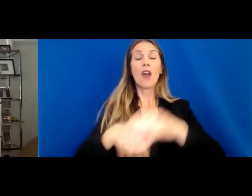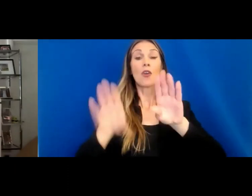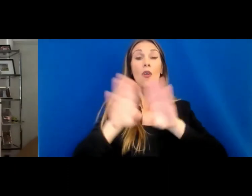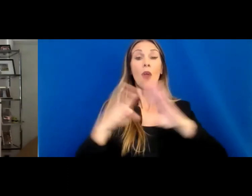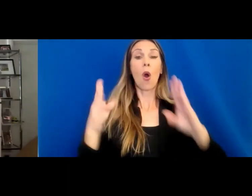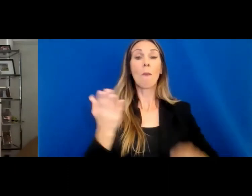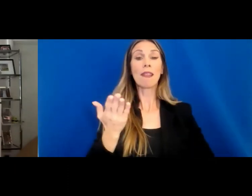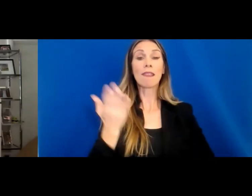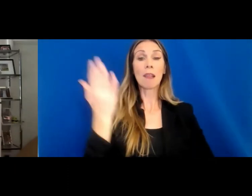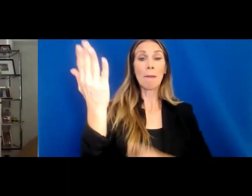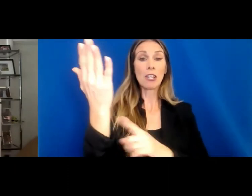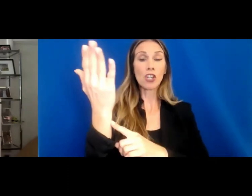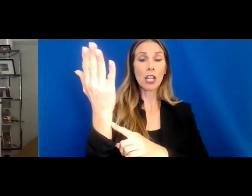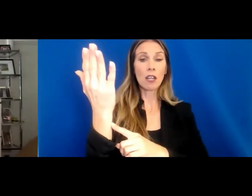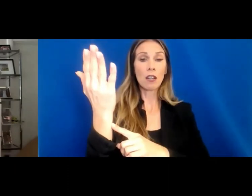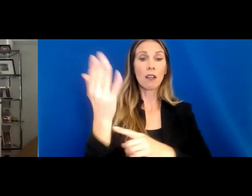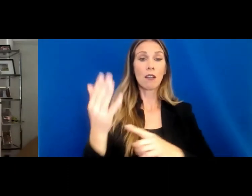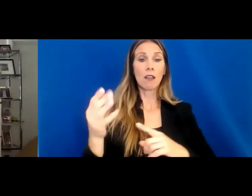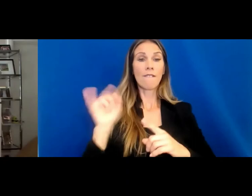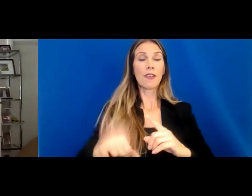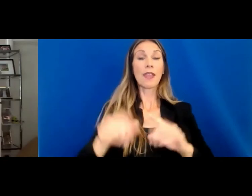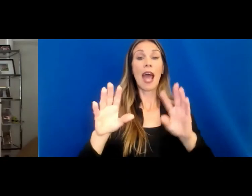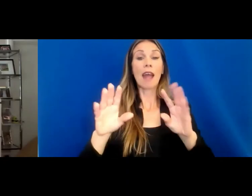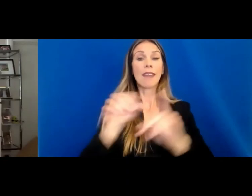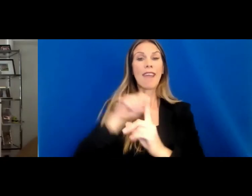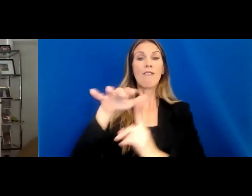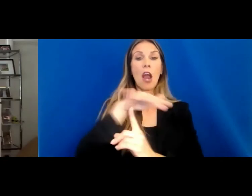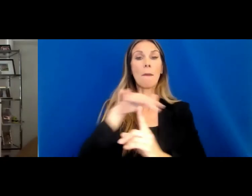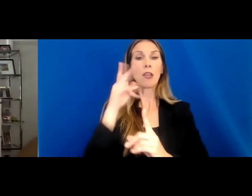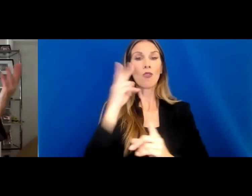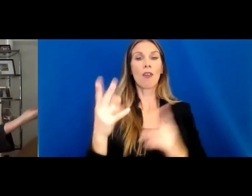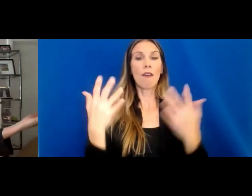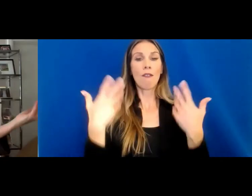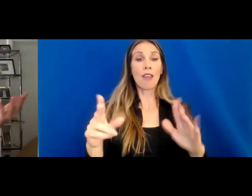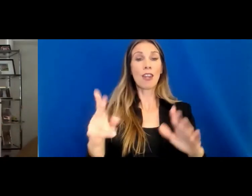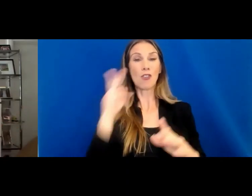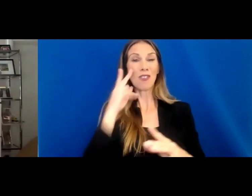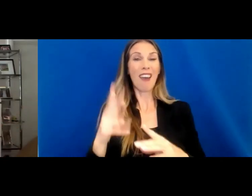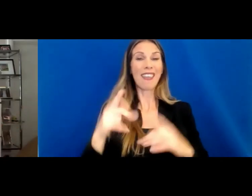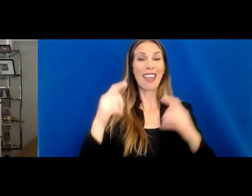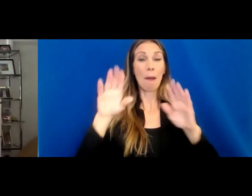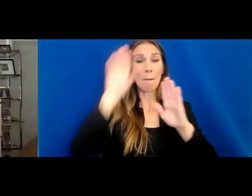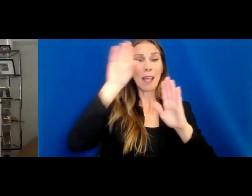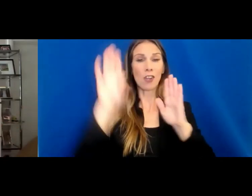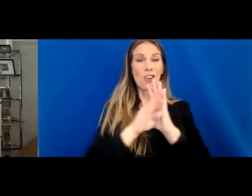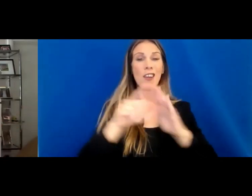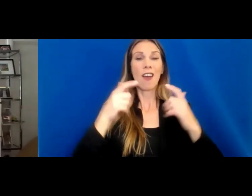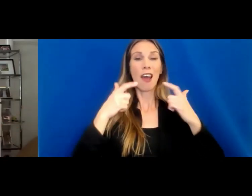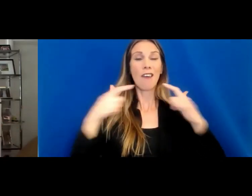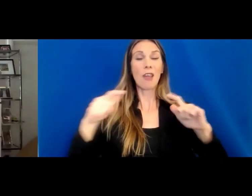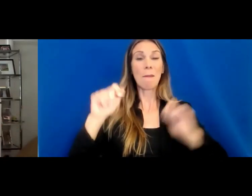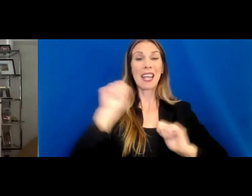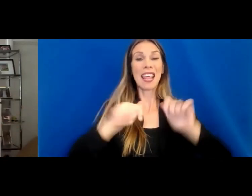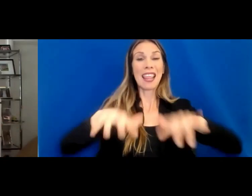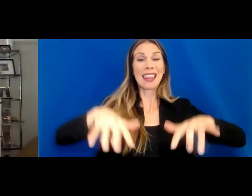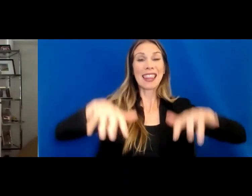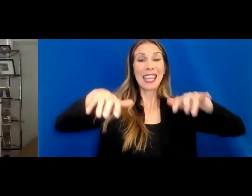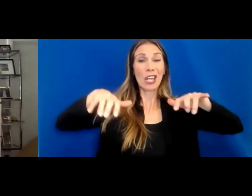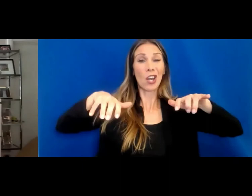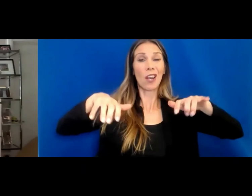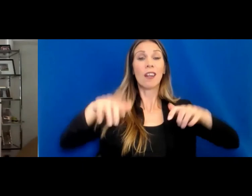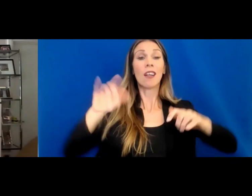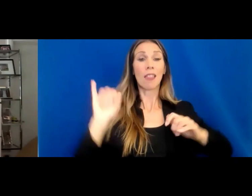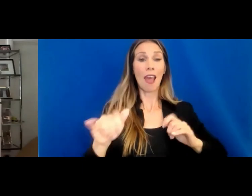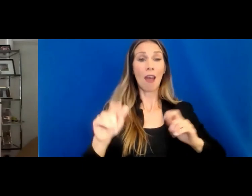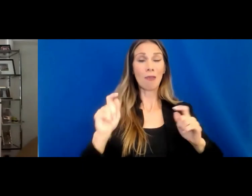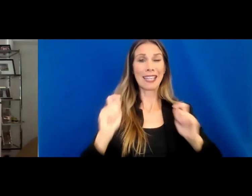this environment, which you saw by looking at that big theater screen, that's adaptable to